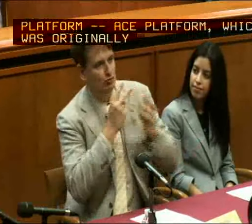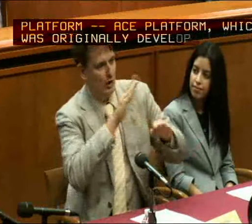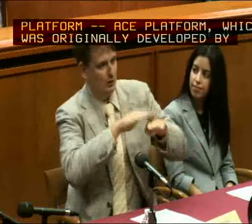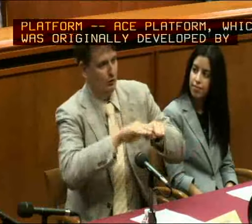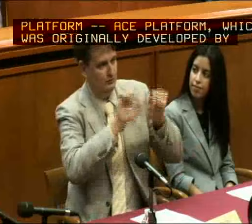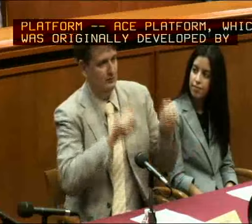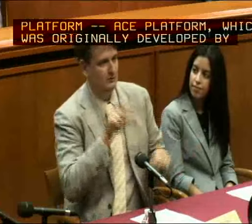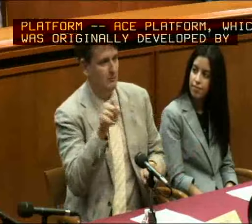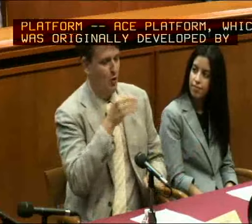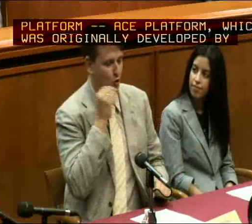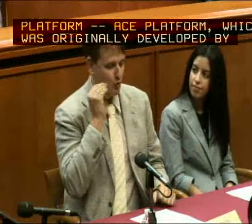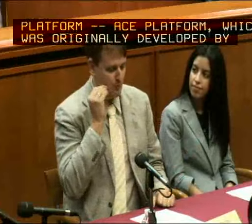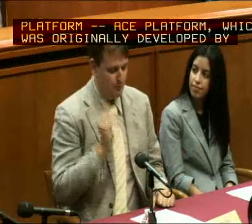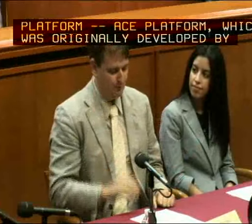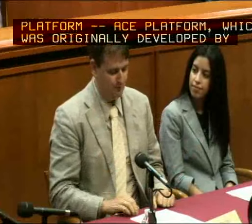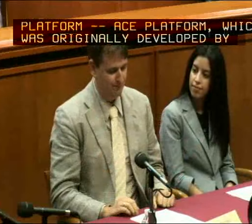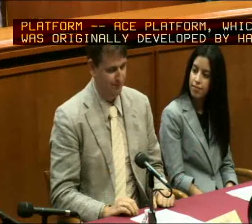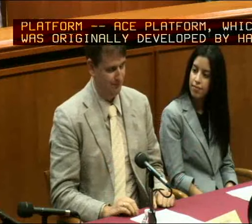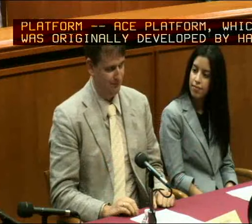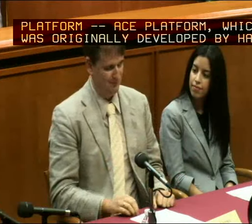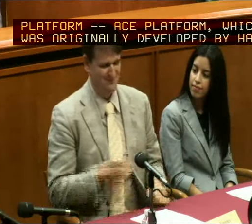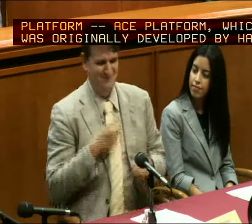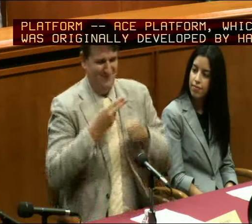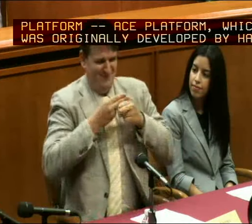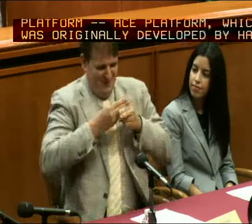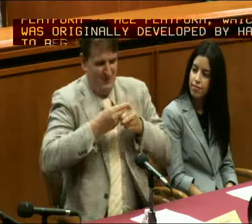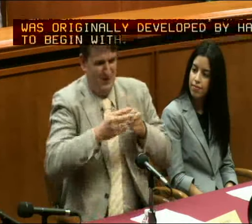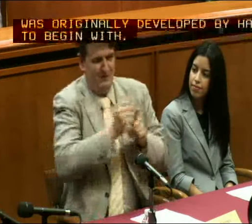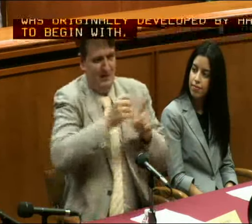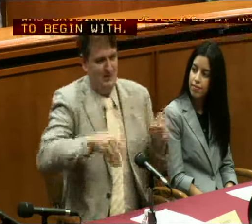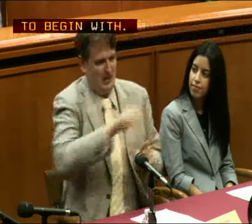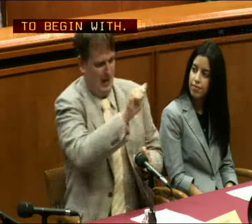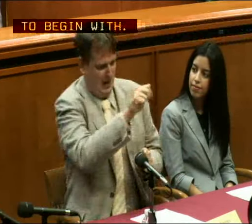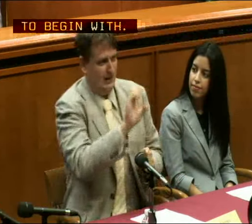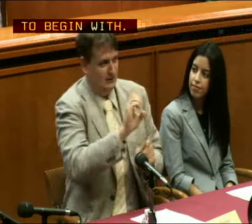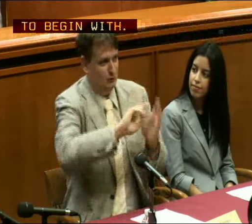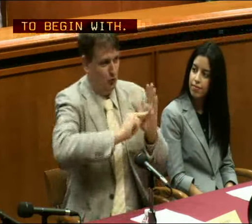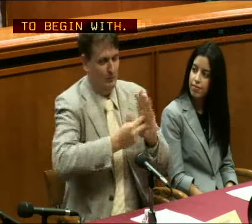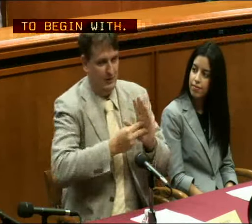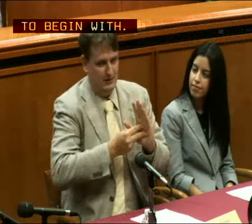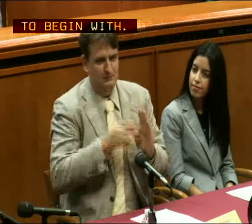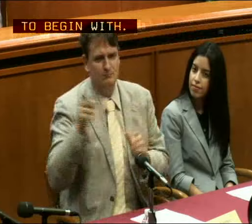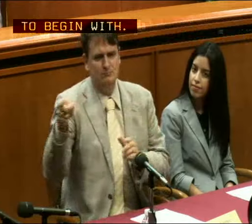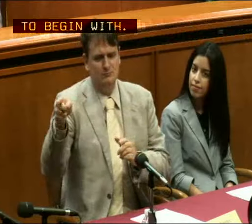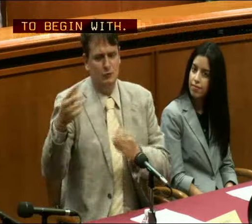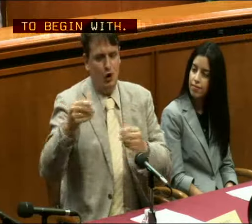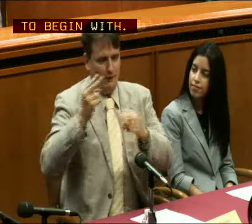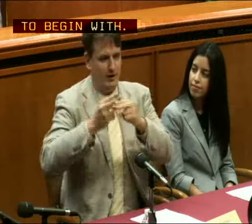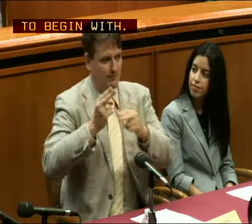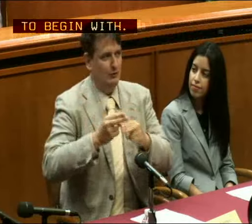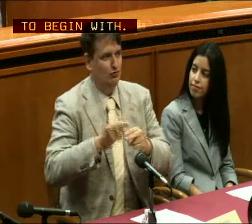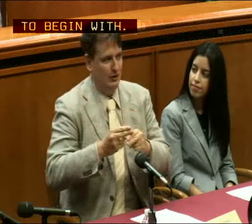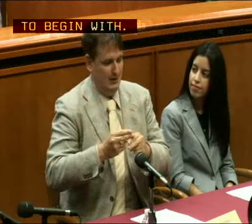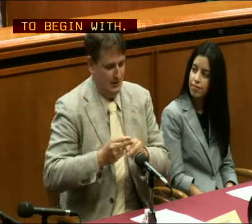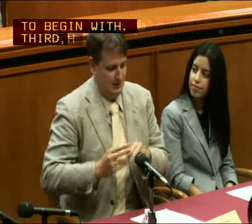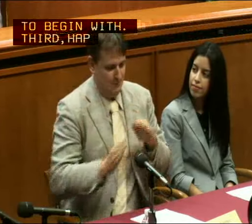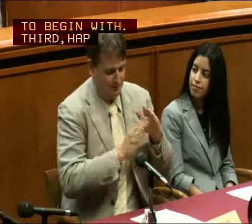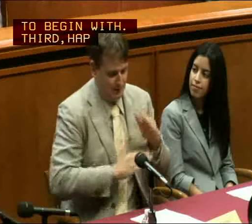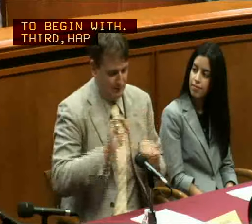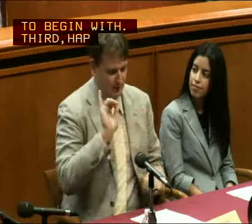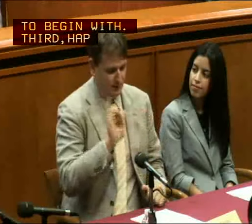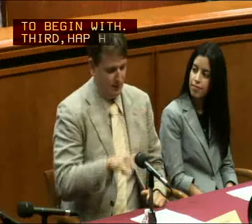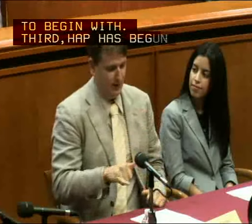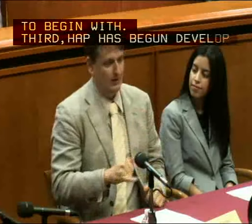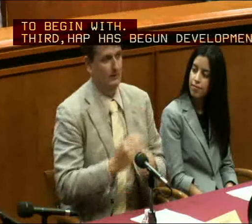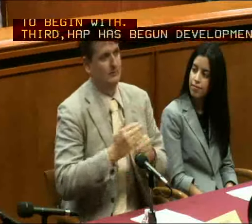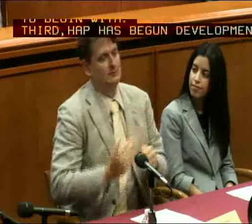visual alerting systems in the home. I'm going to briefly discuss what ACE is